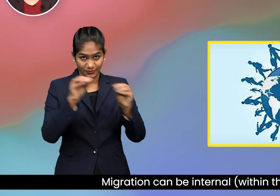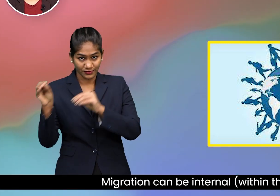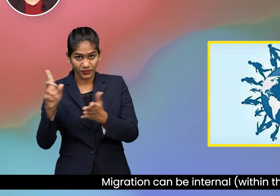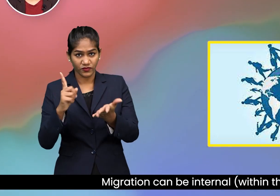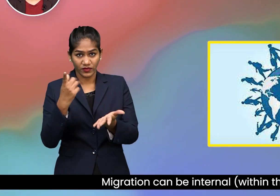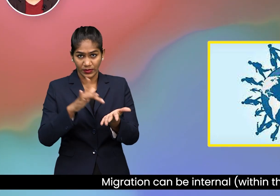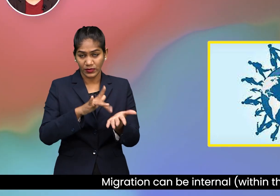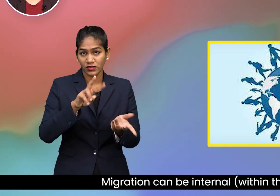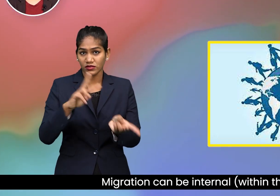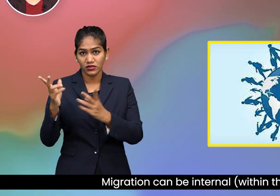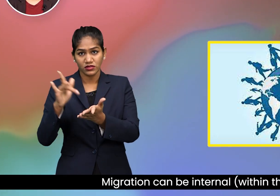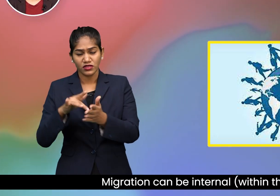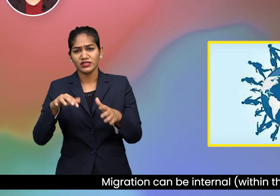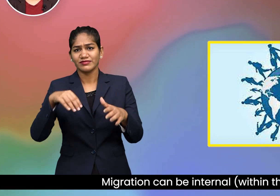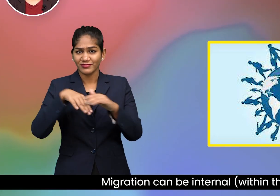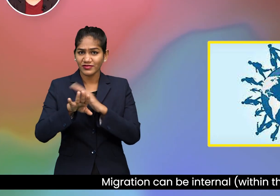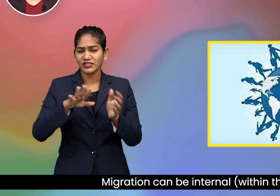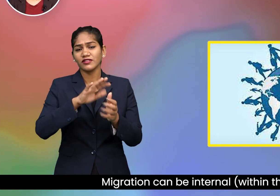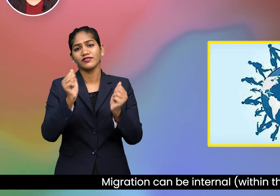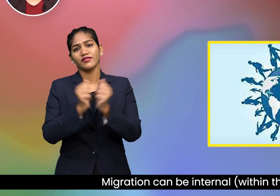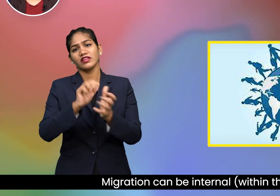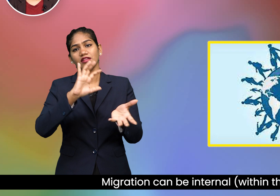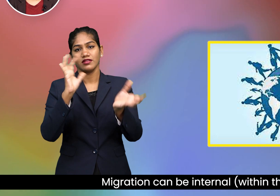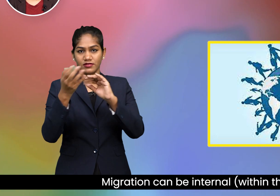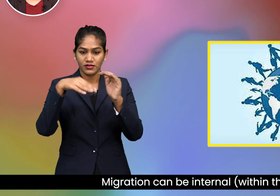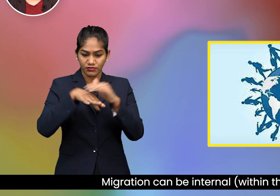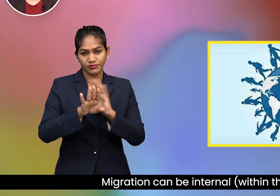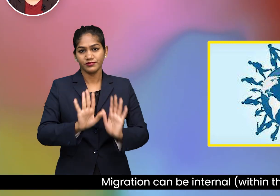Migration can be internal within the country